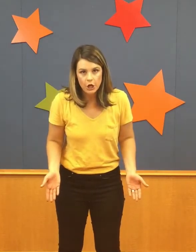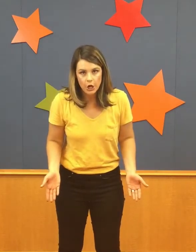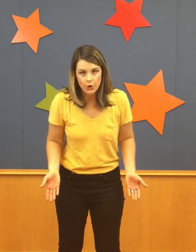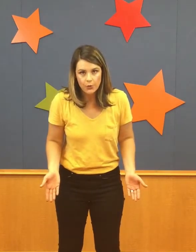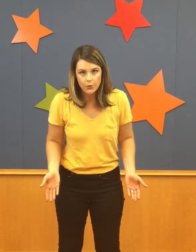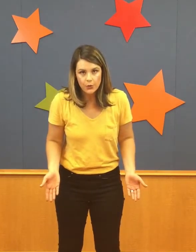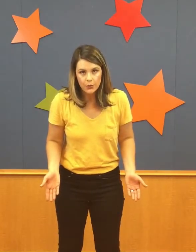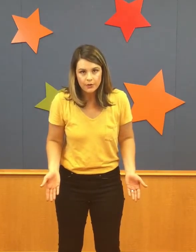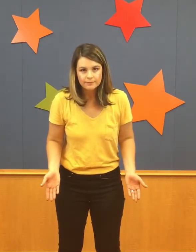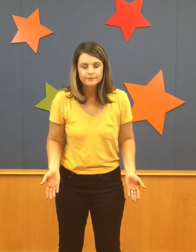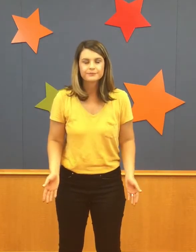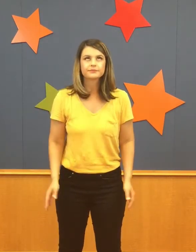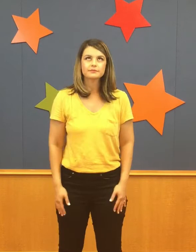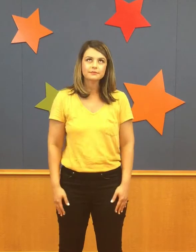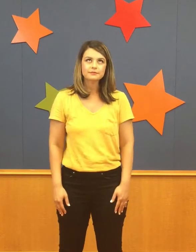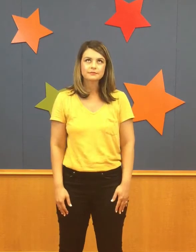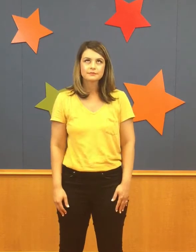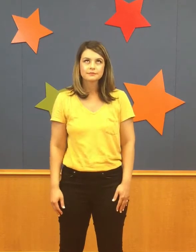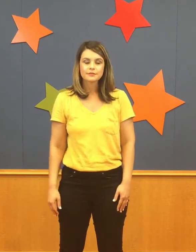the snow.